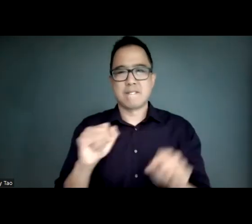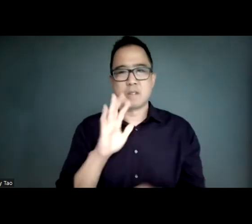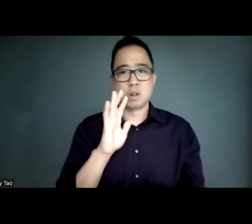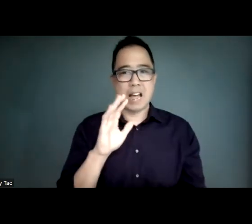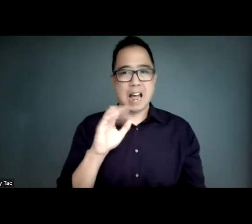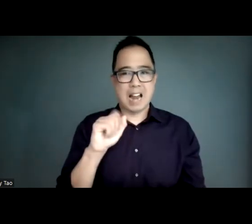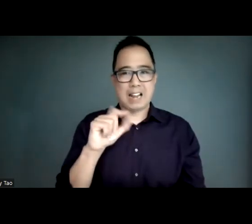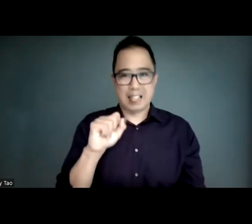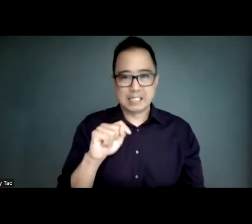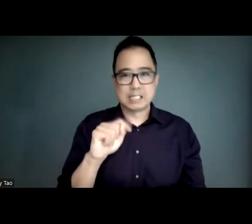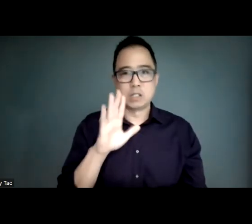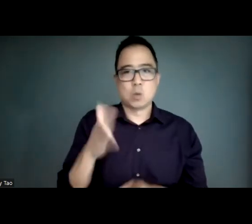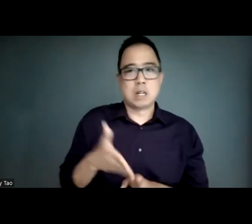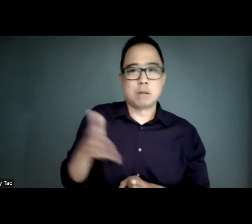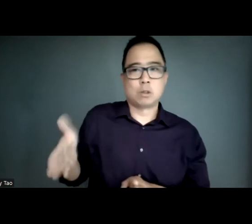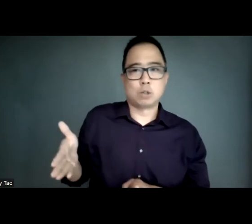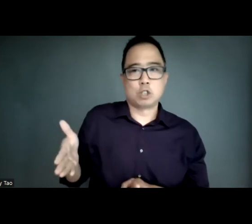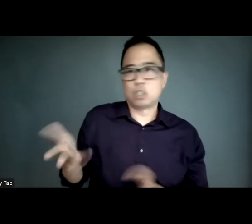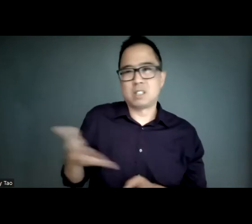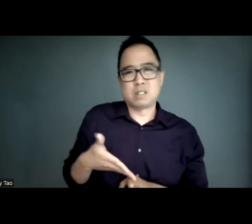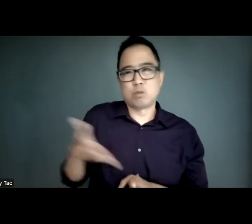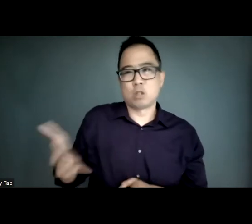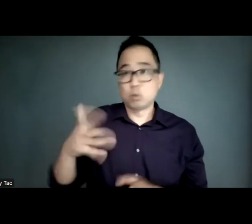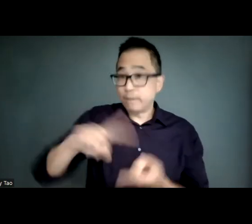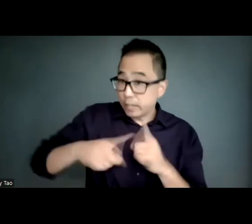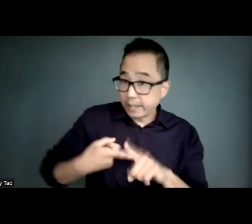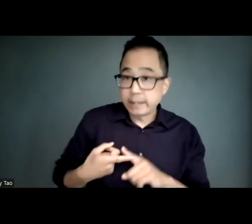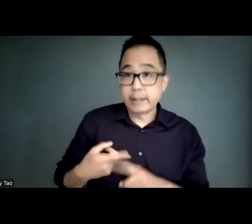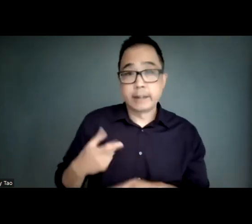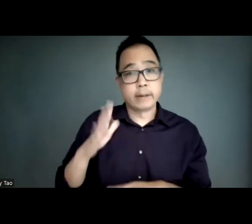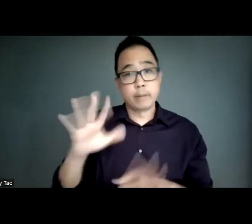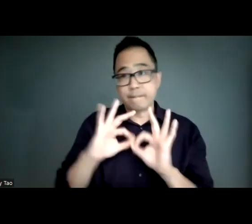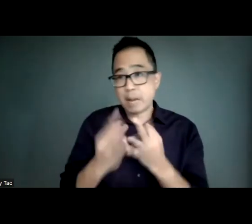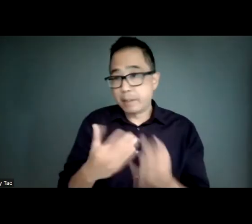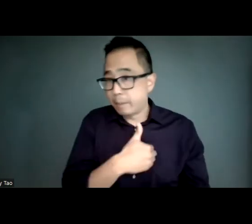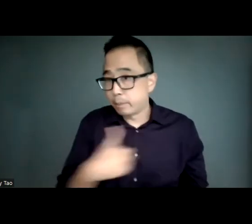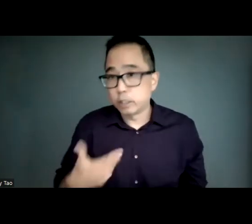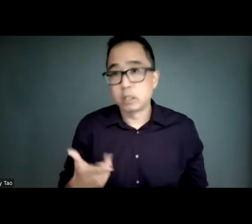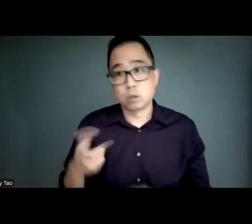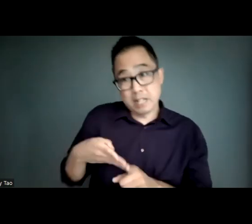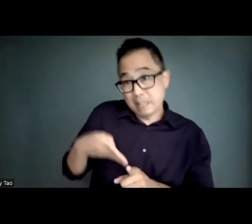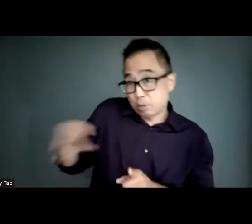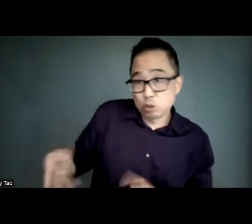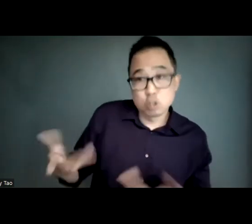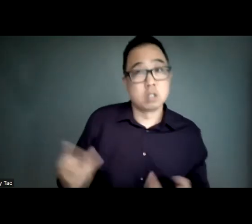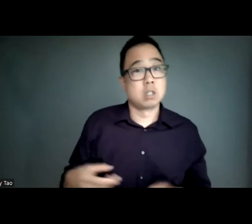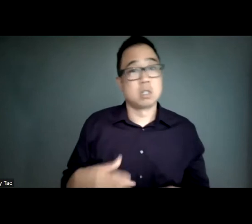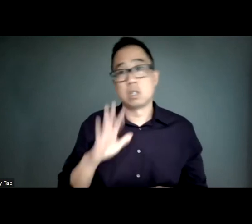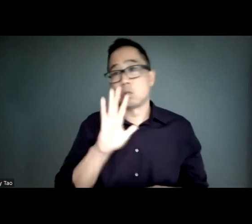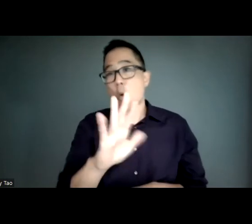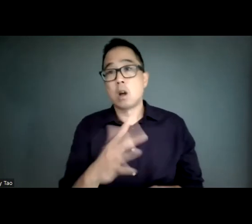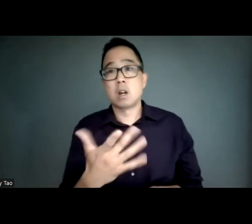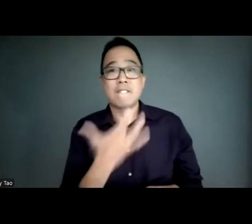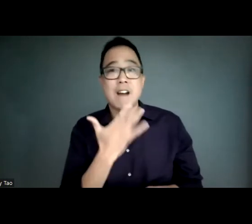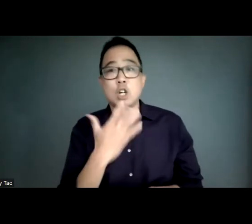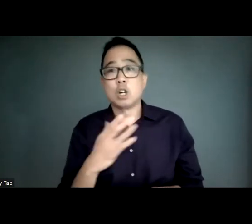You can't save the world, but you can save at least your neighbor, your friends, your family members,